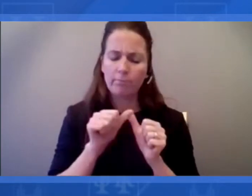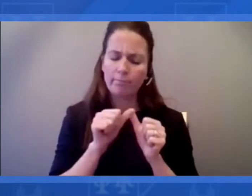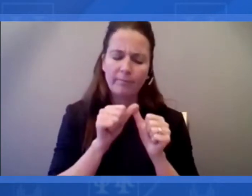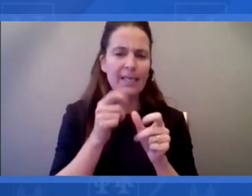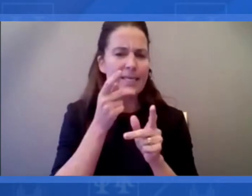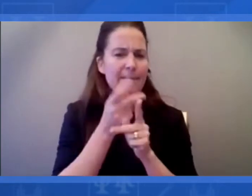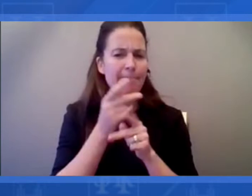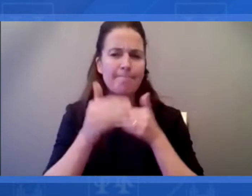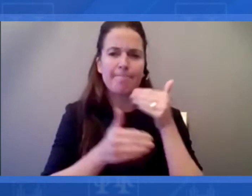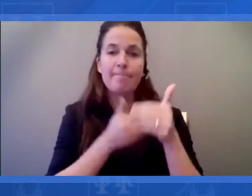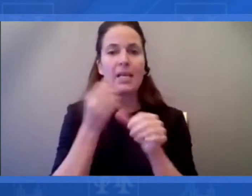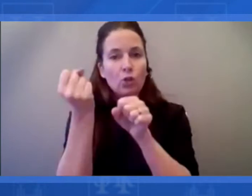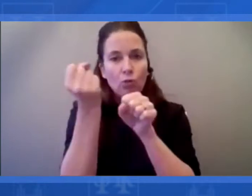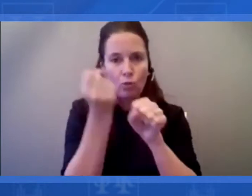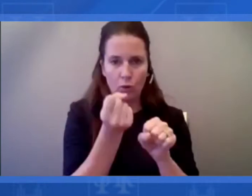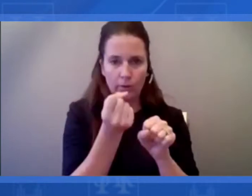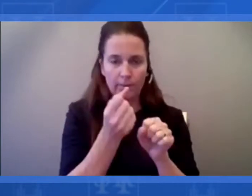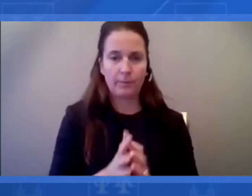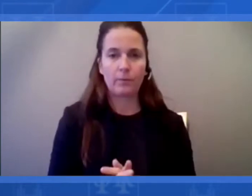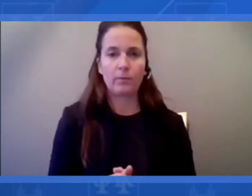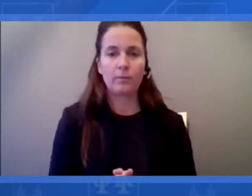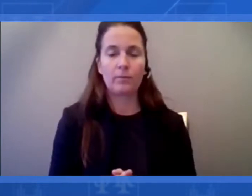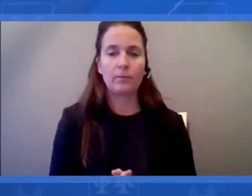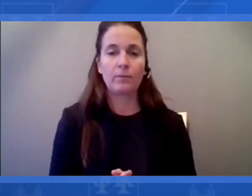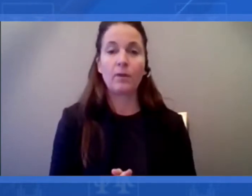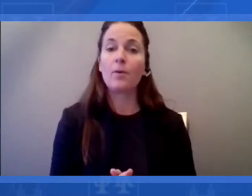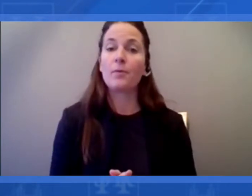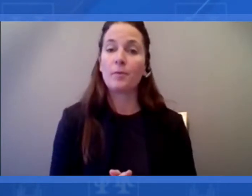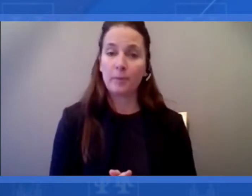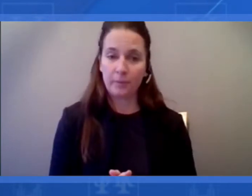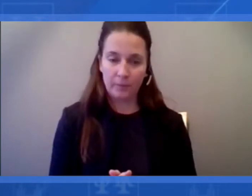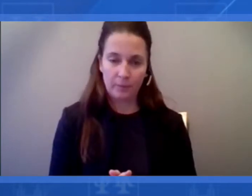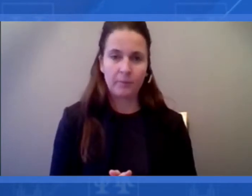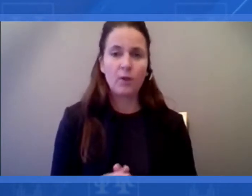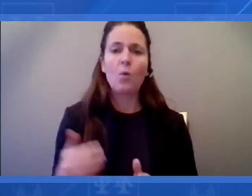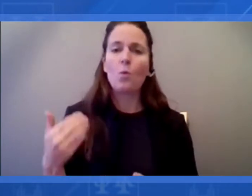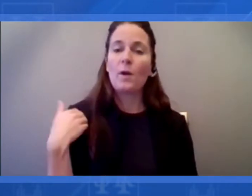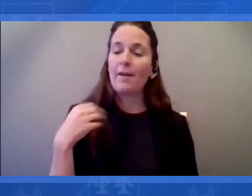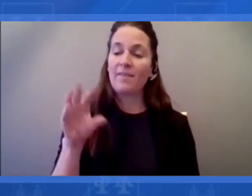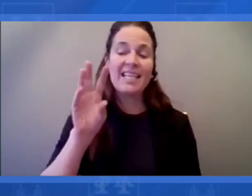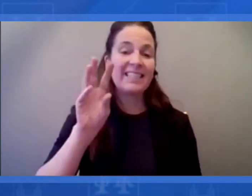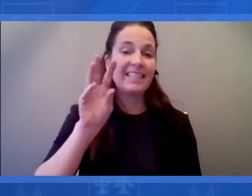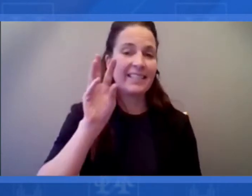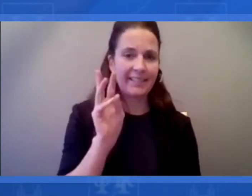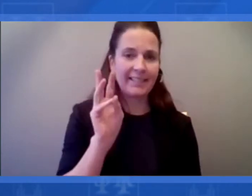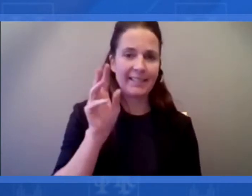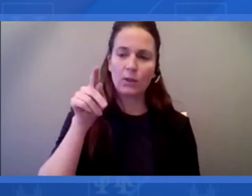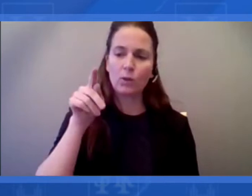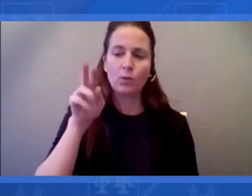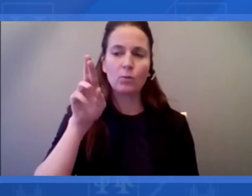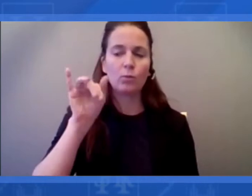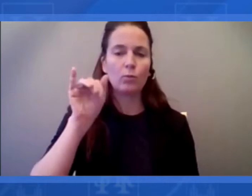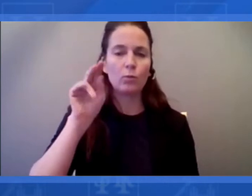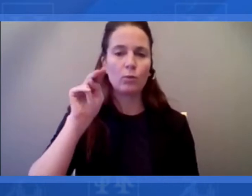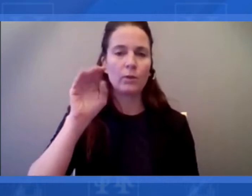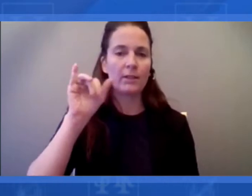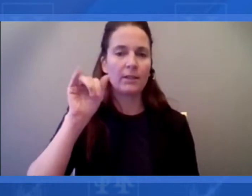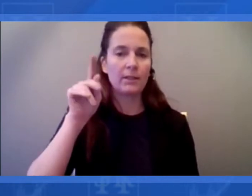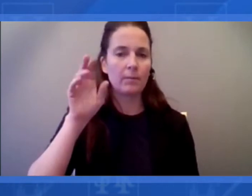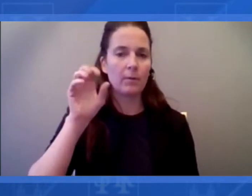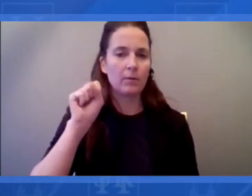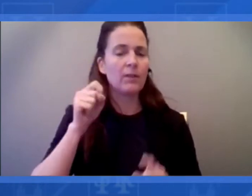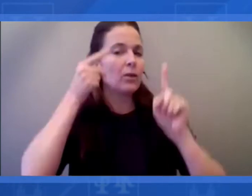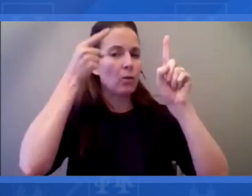It also includes a number of important references to our 6 guiding principles from our Re-envision the HSR initiative.